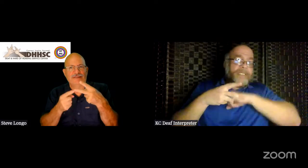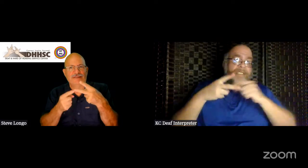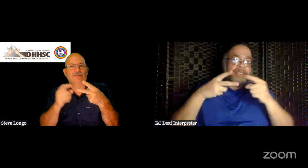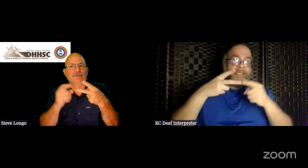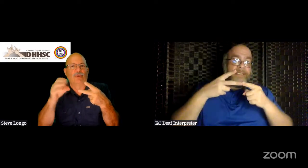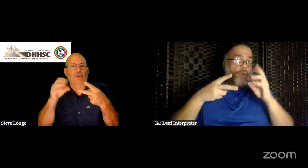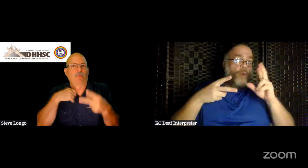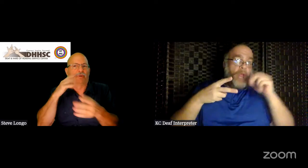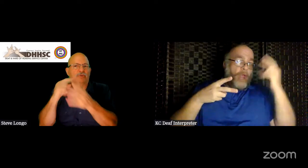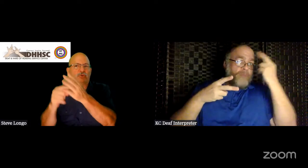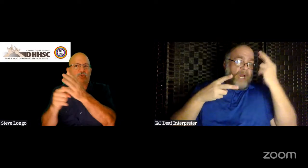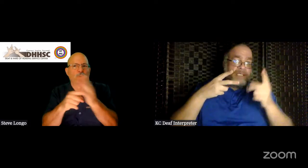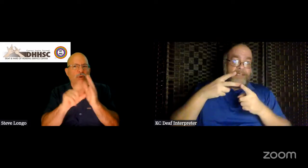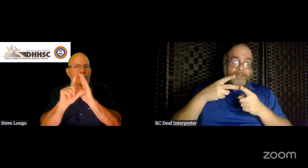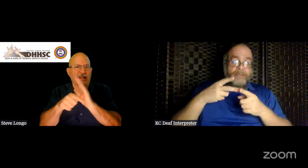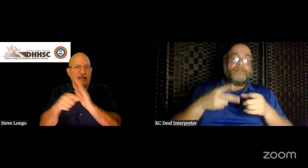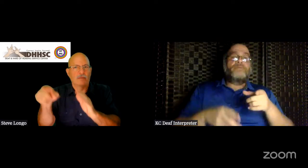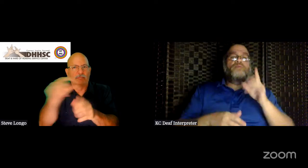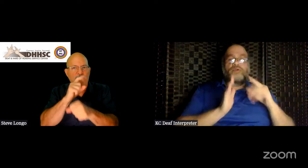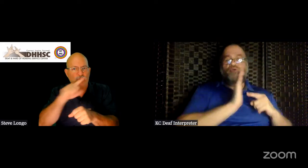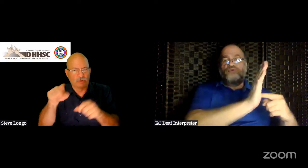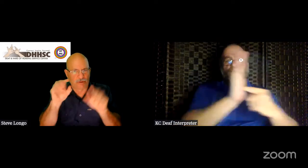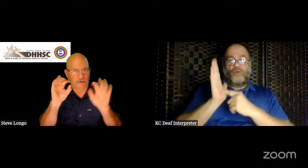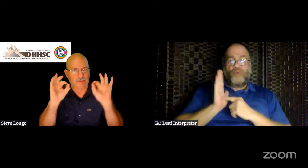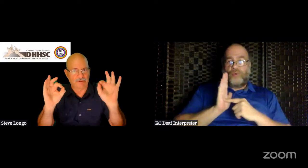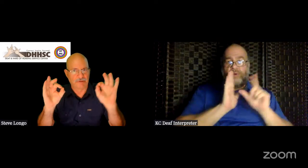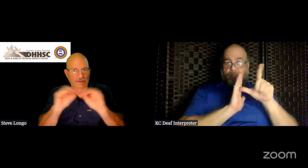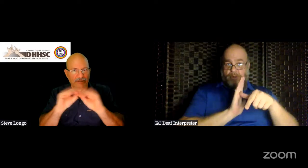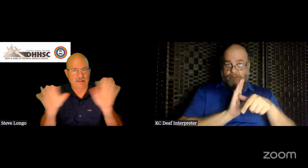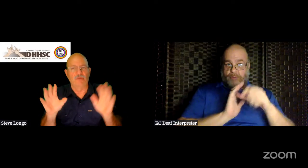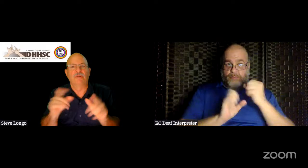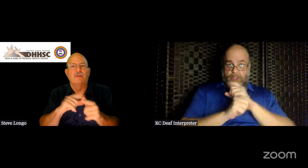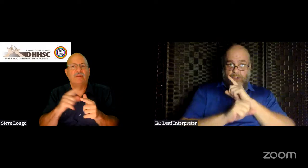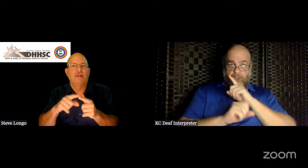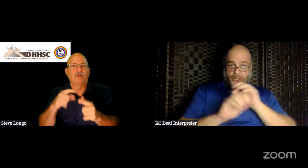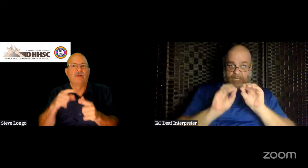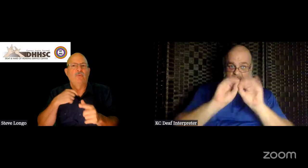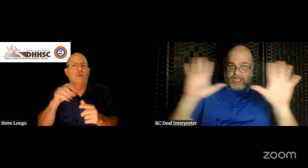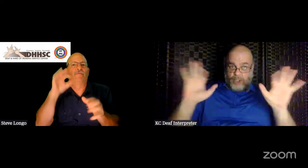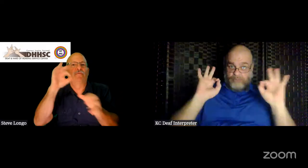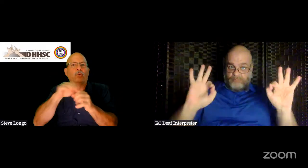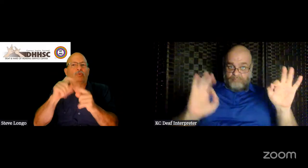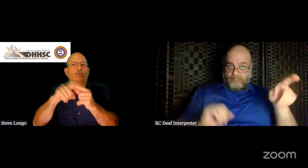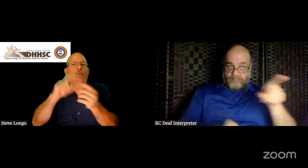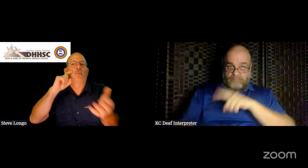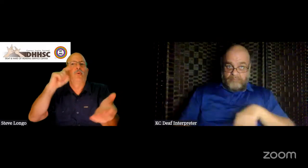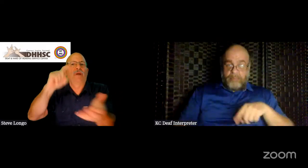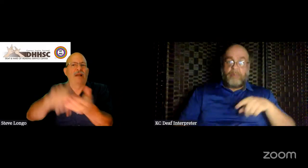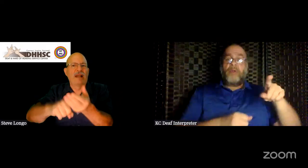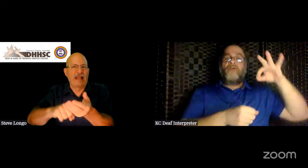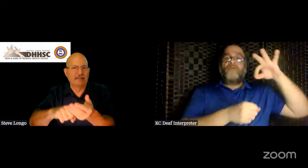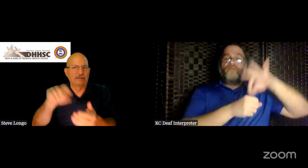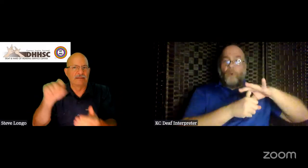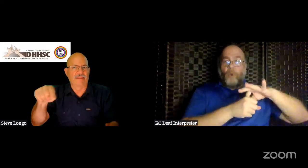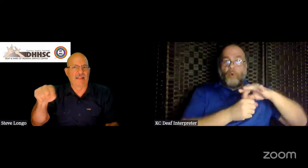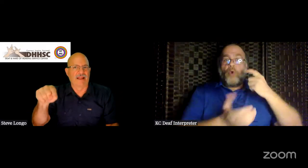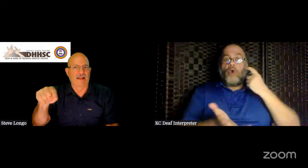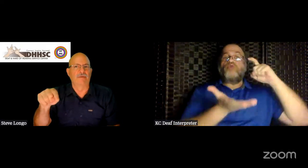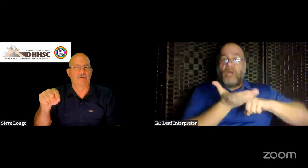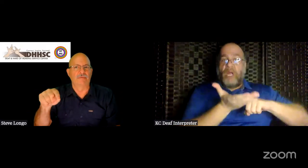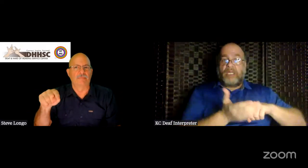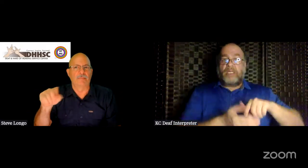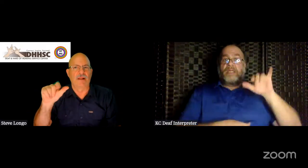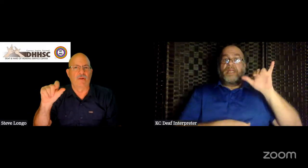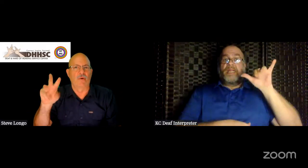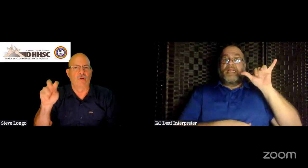vote. We talked to Michelle about that. And we will make sure that those two